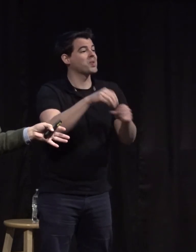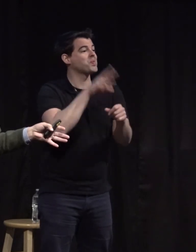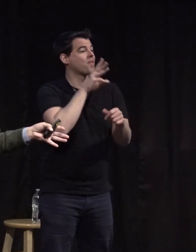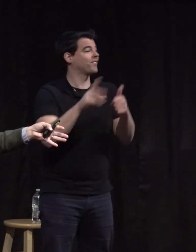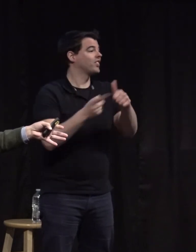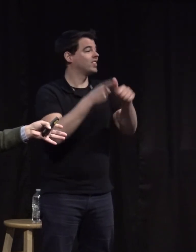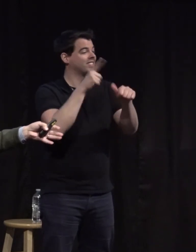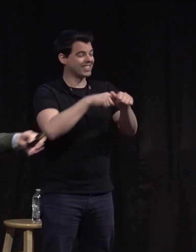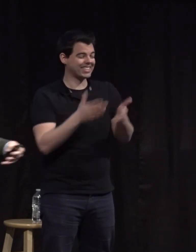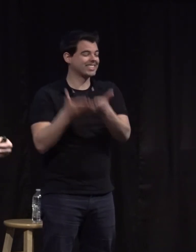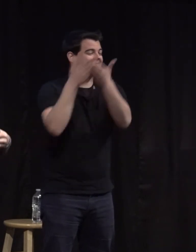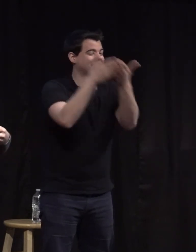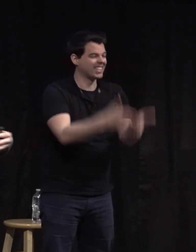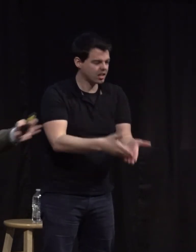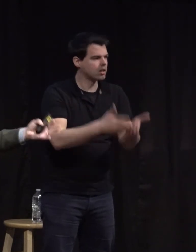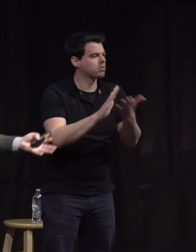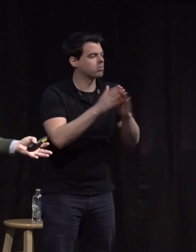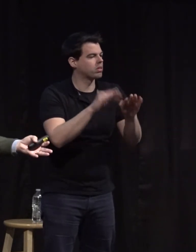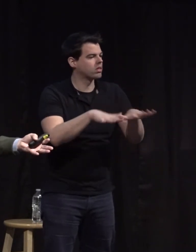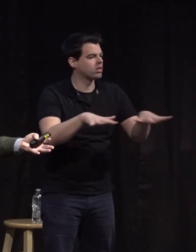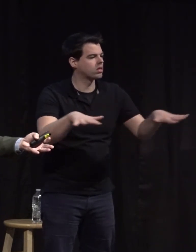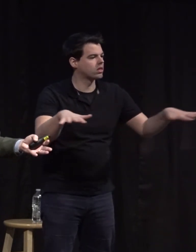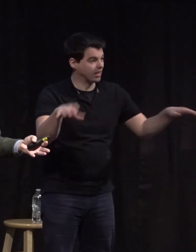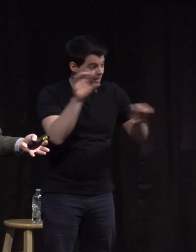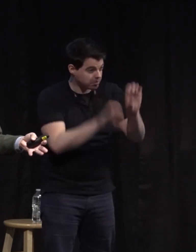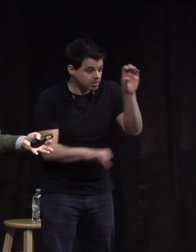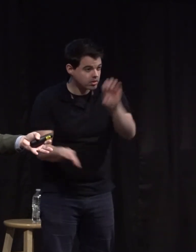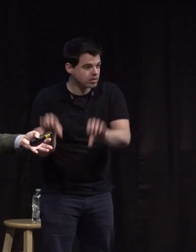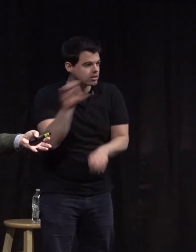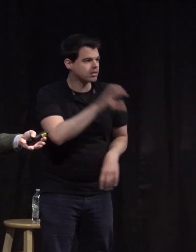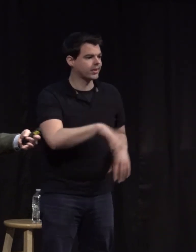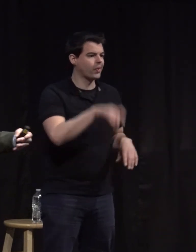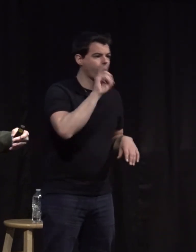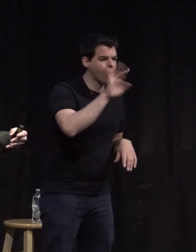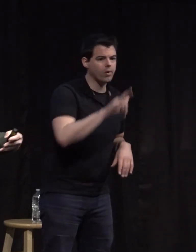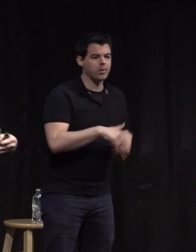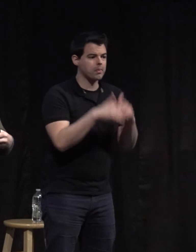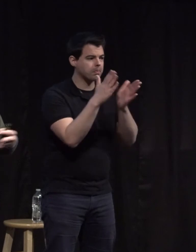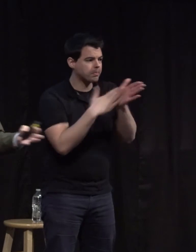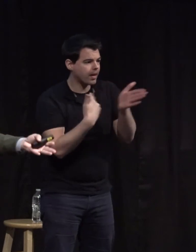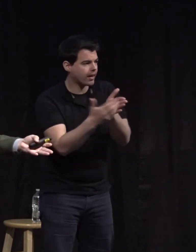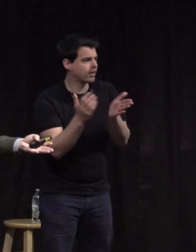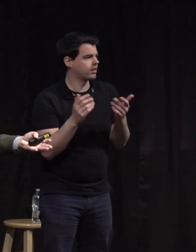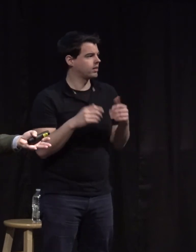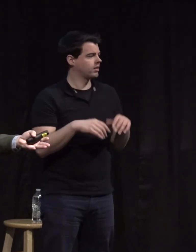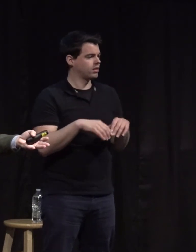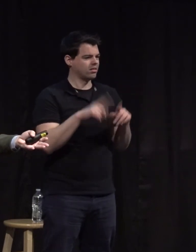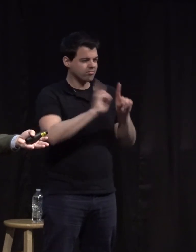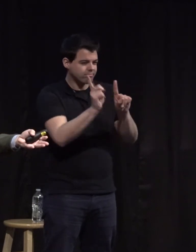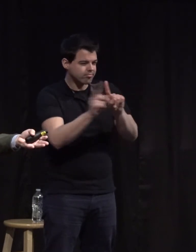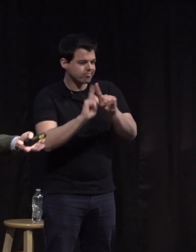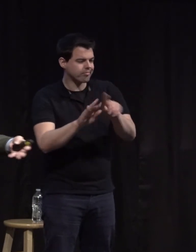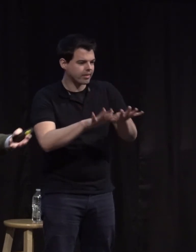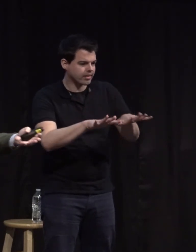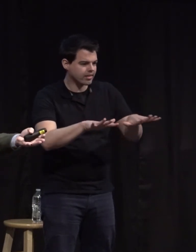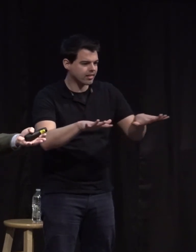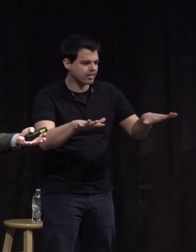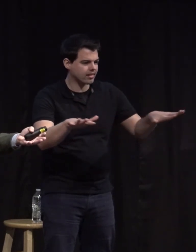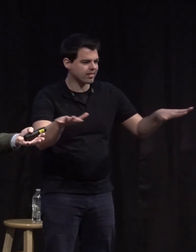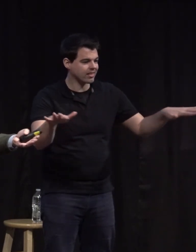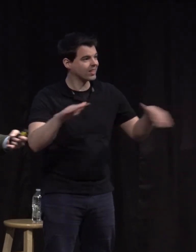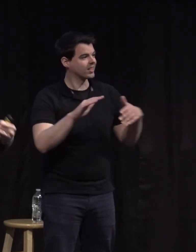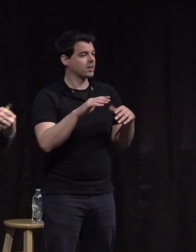into the water. And when we put thousands of boats into a lake like Lake Tahoe, that becomes important. It